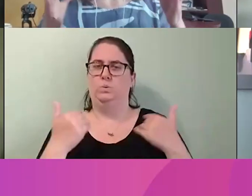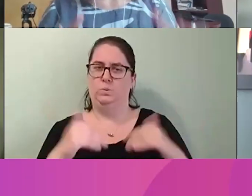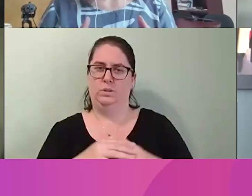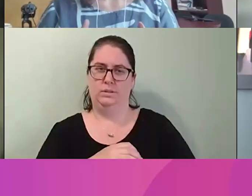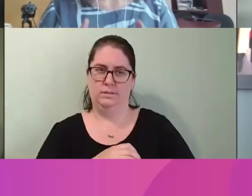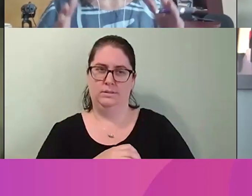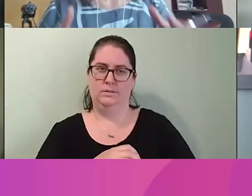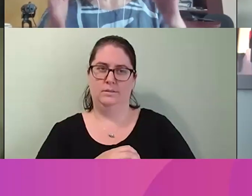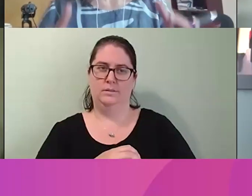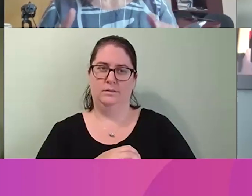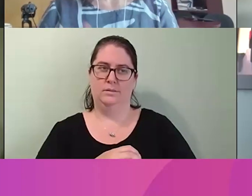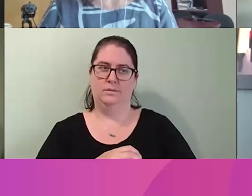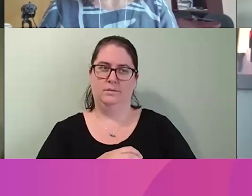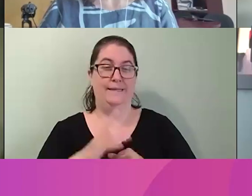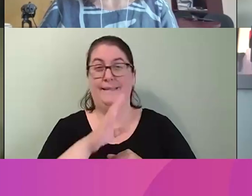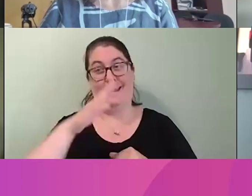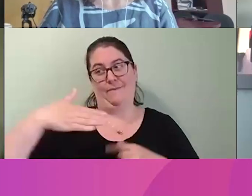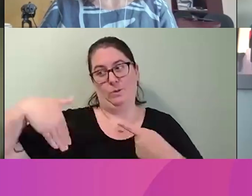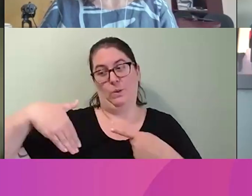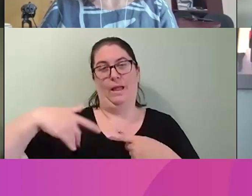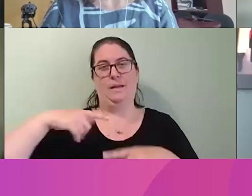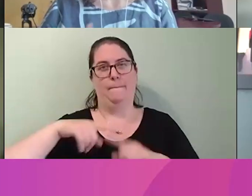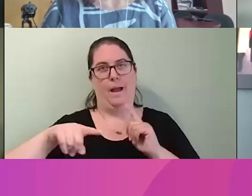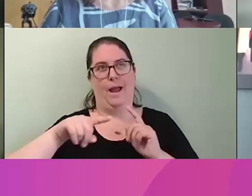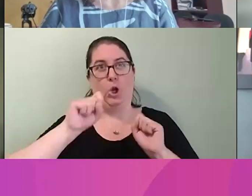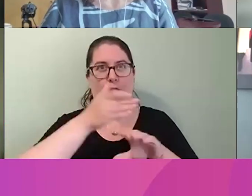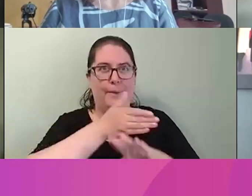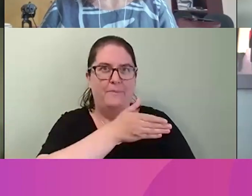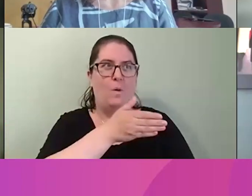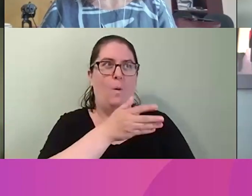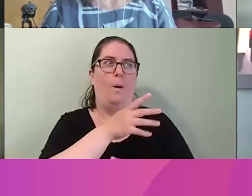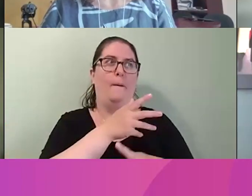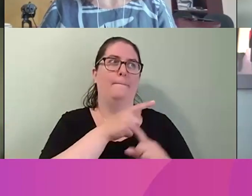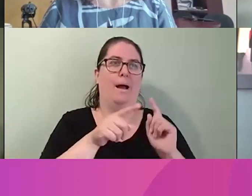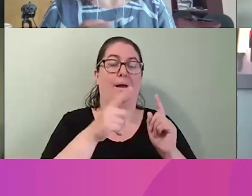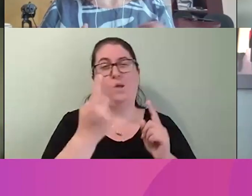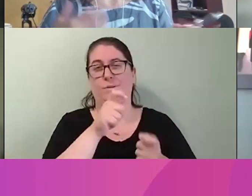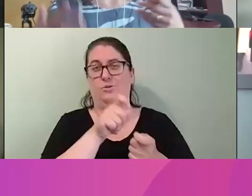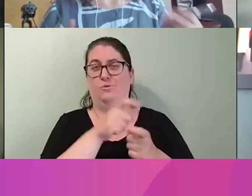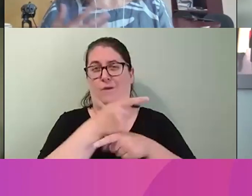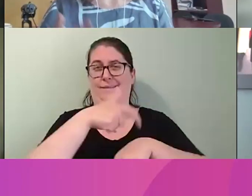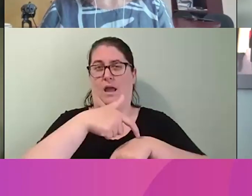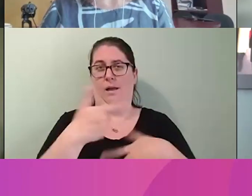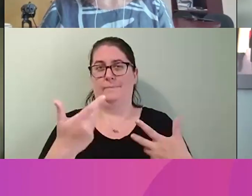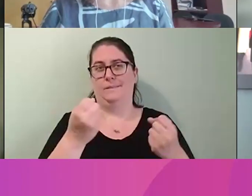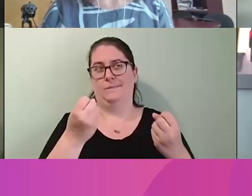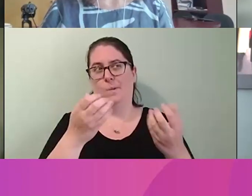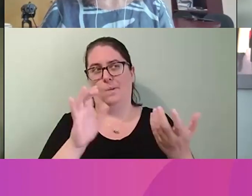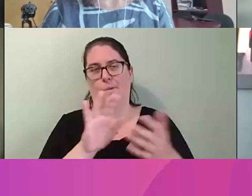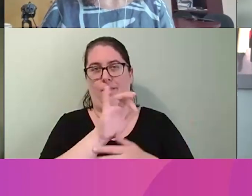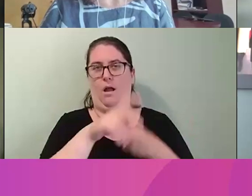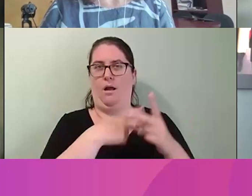it happened earlier, but it's never too late. It's always the right time to kind of provide kind of that support. And some of those stories are